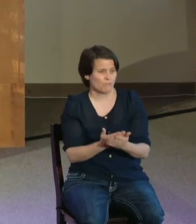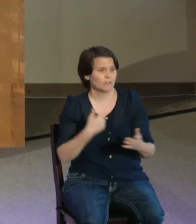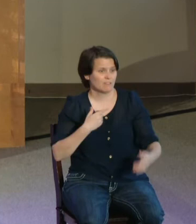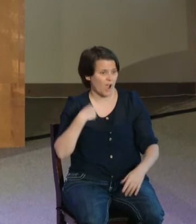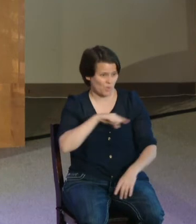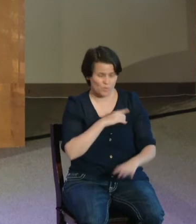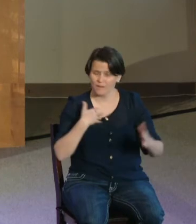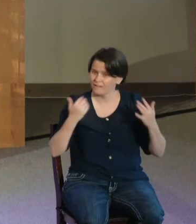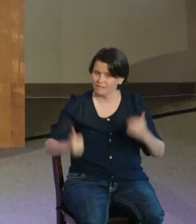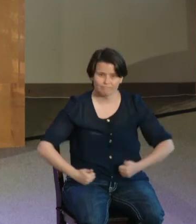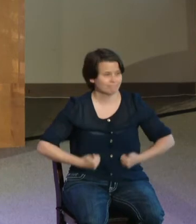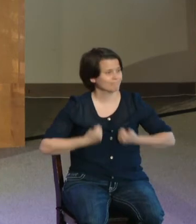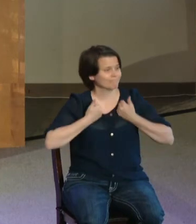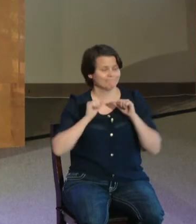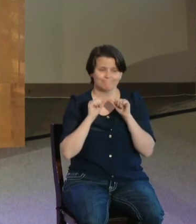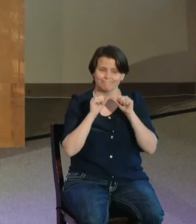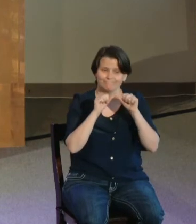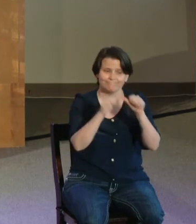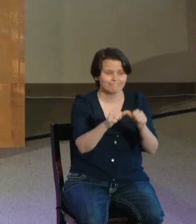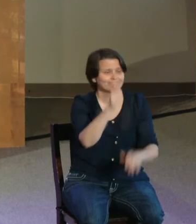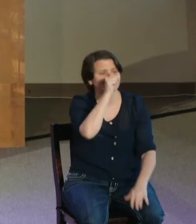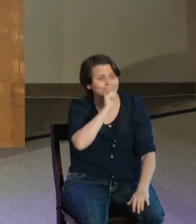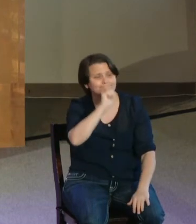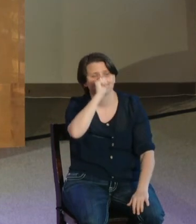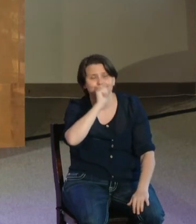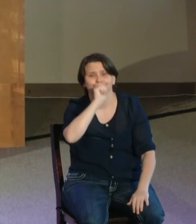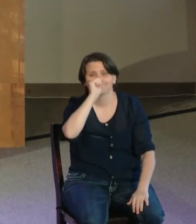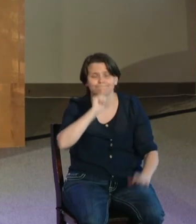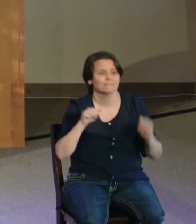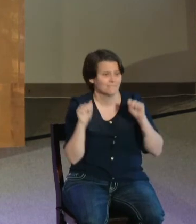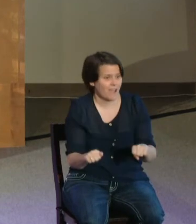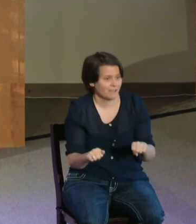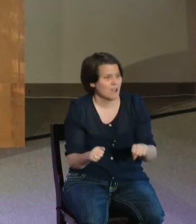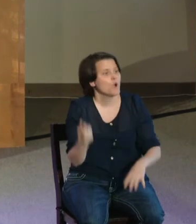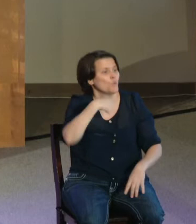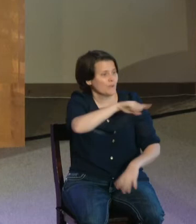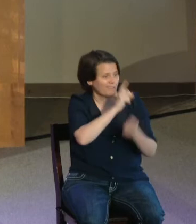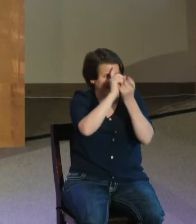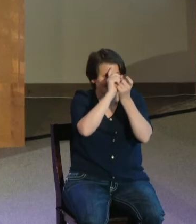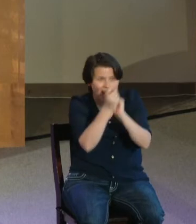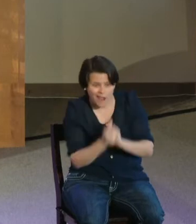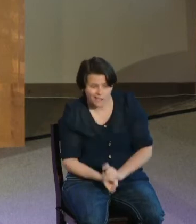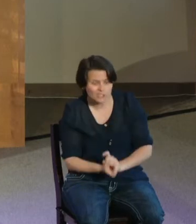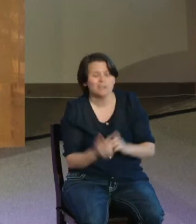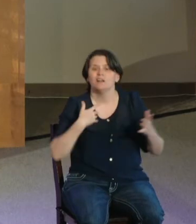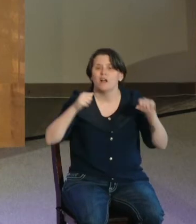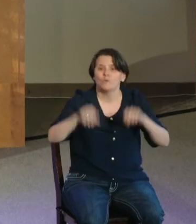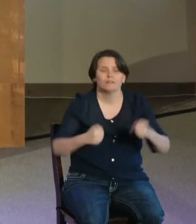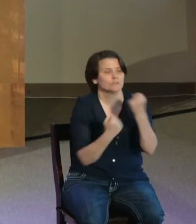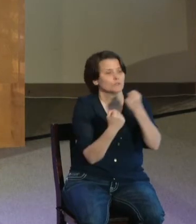have proven that we can pivot and do what is ours to do to support ourselves, our families, and